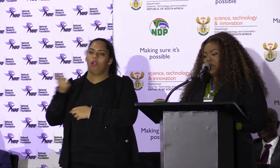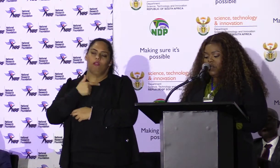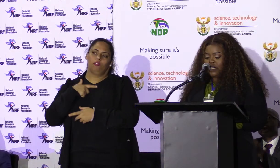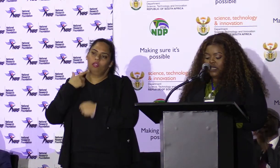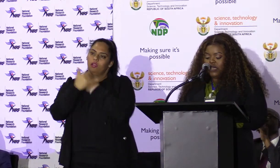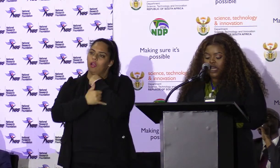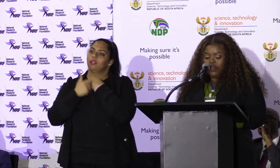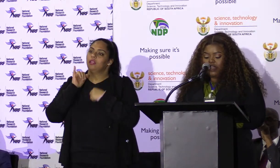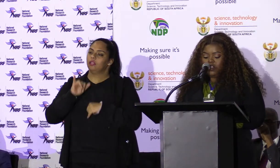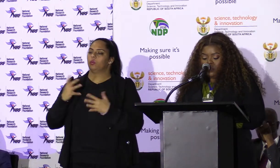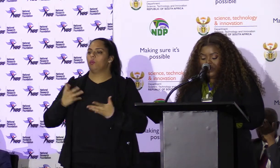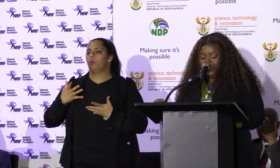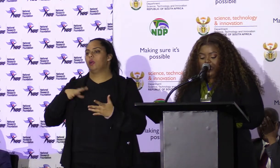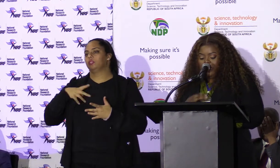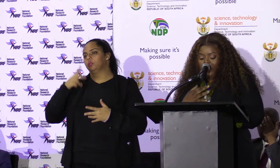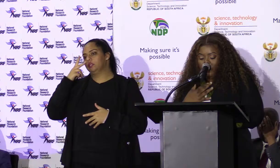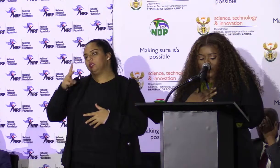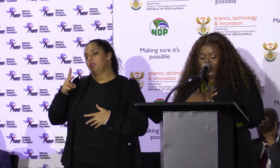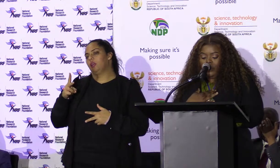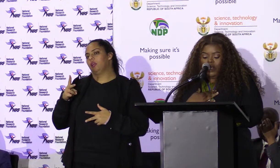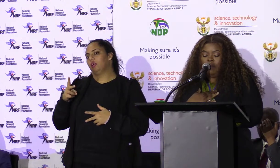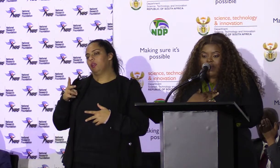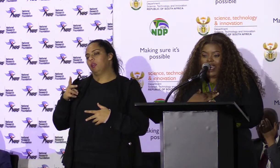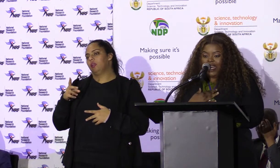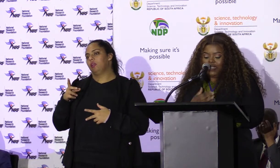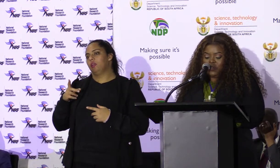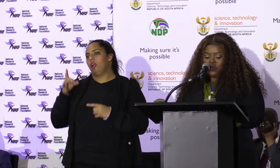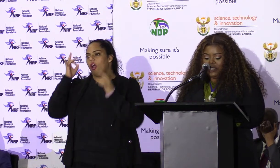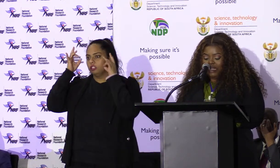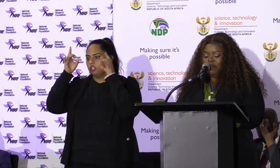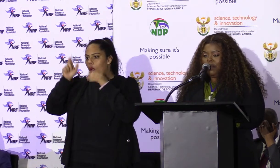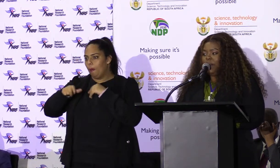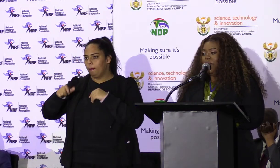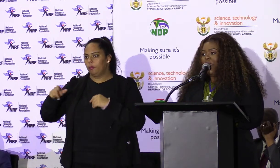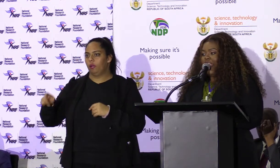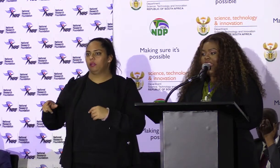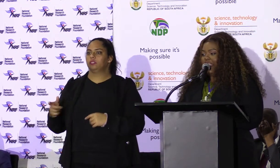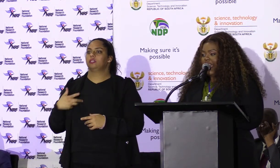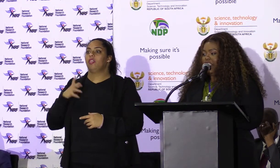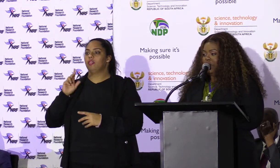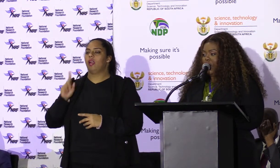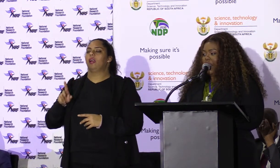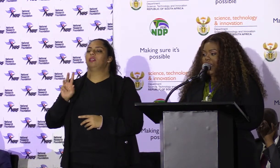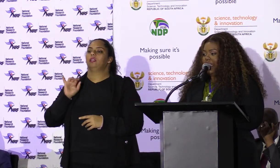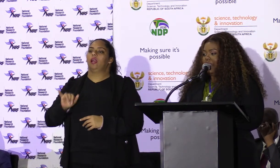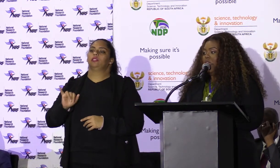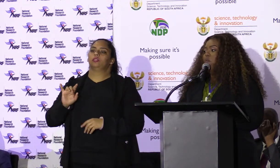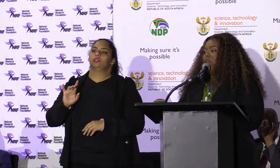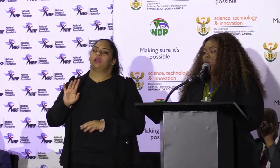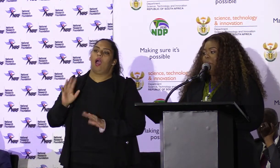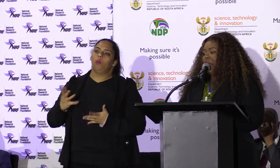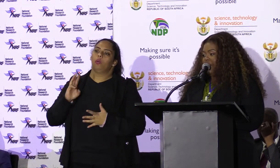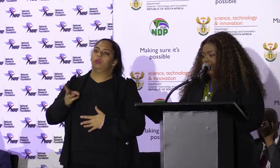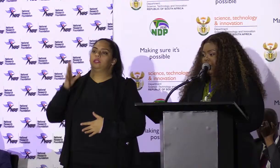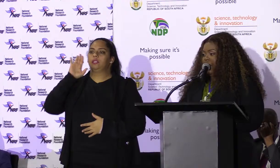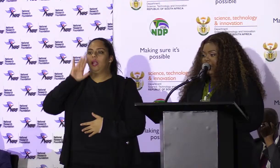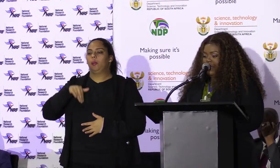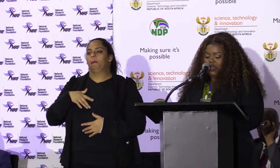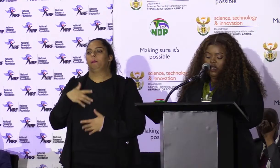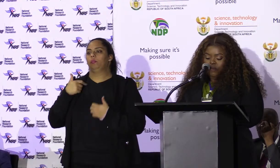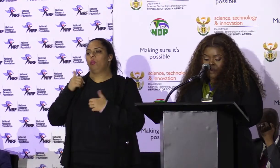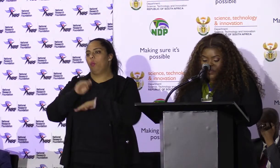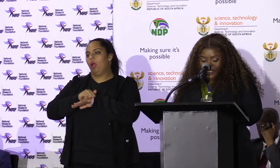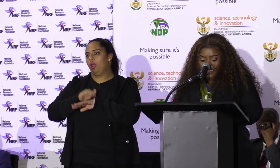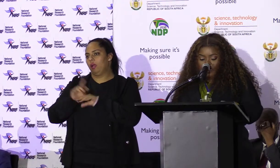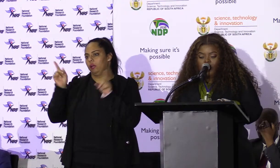what we want to see, and that is what will make us to sleep well at night, knowing that we were part of